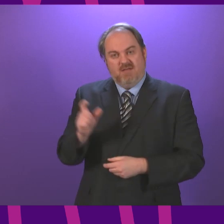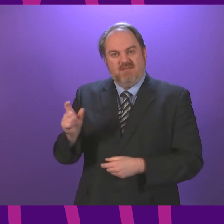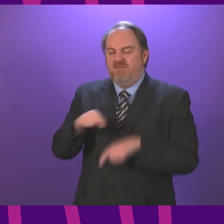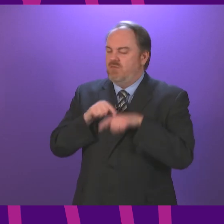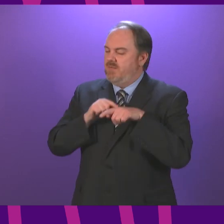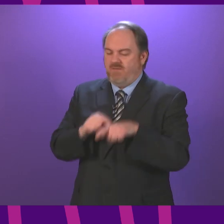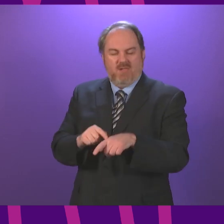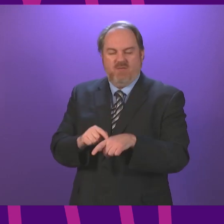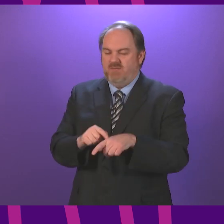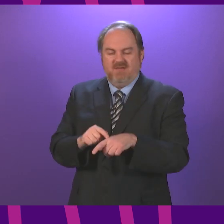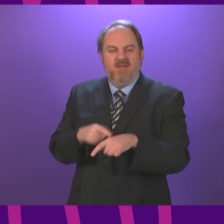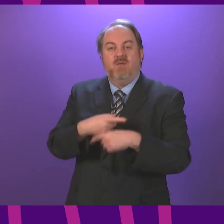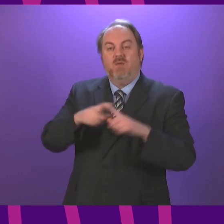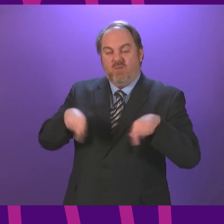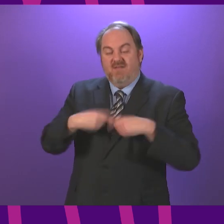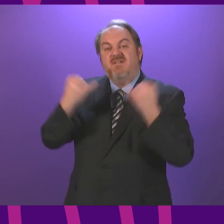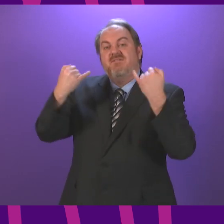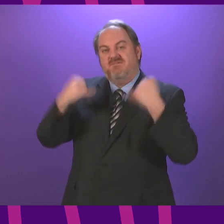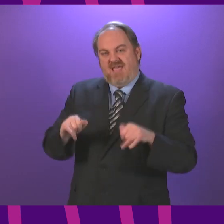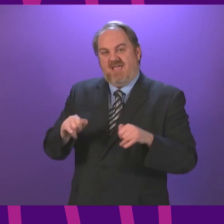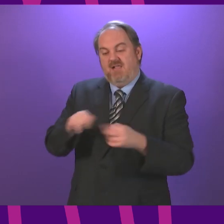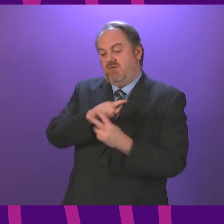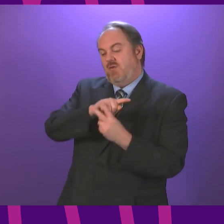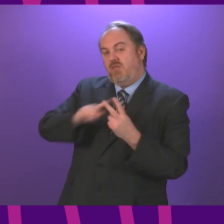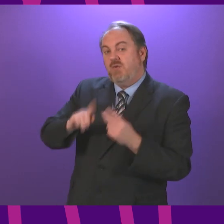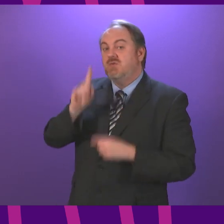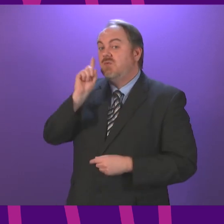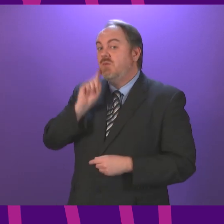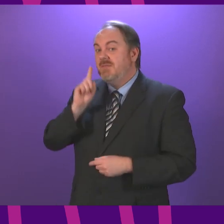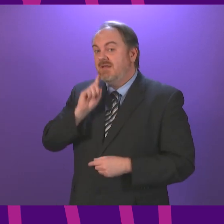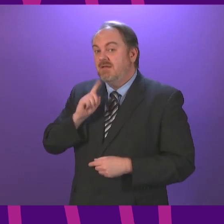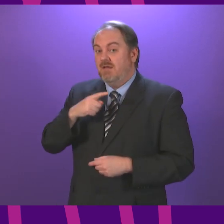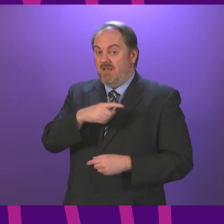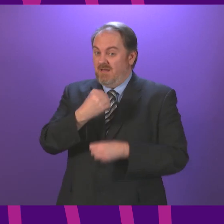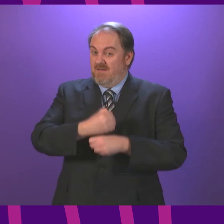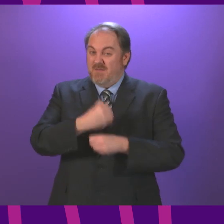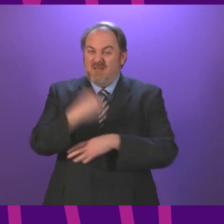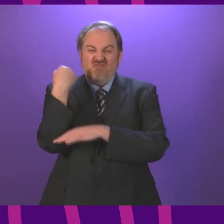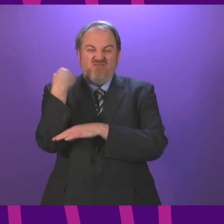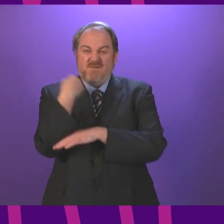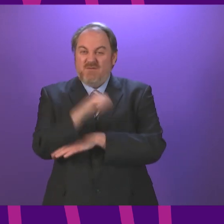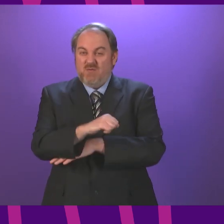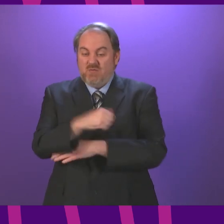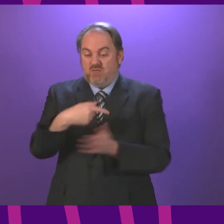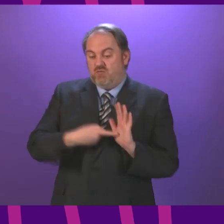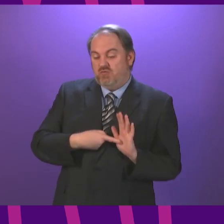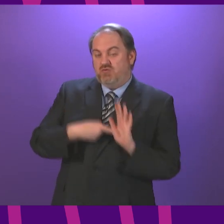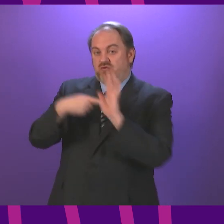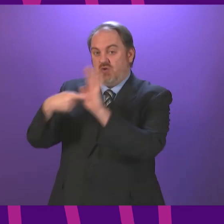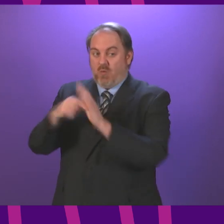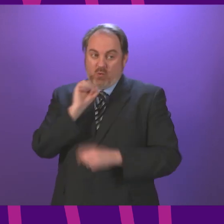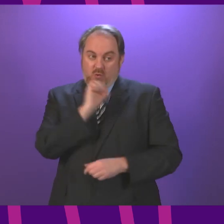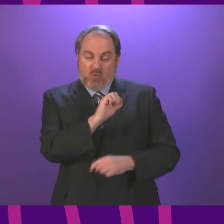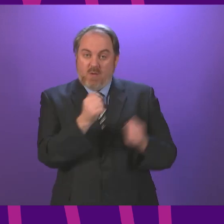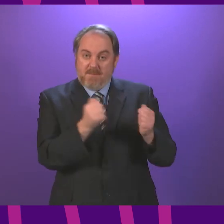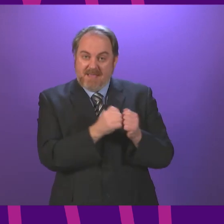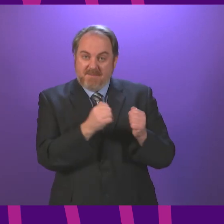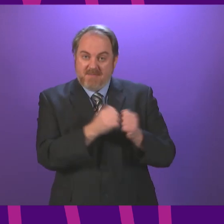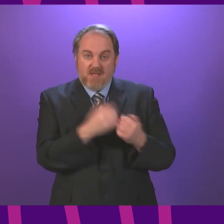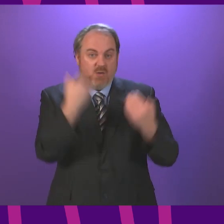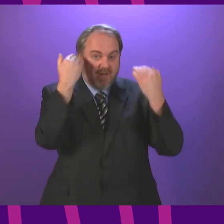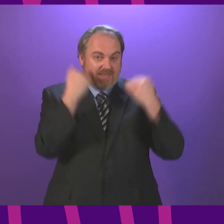harassment. Undermined by the government's refusal to hand over all documentation to the committee investigating these failures.